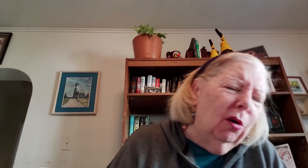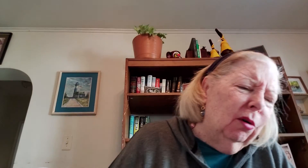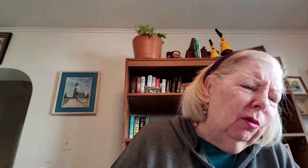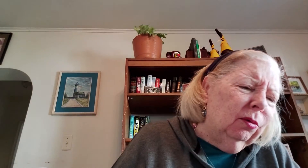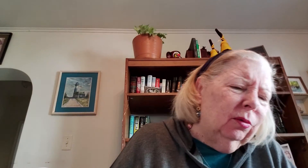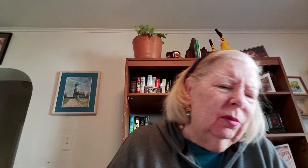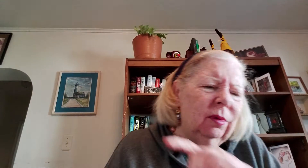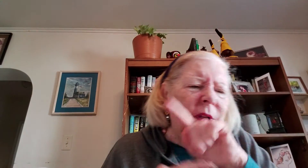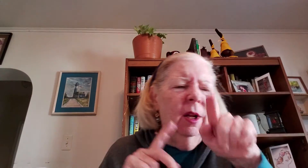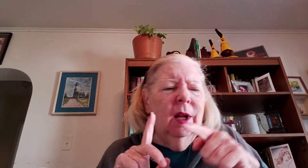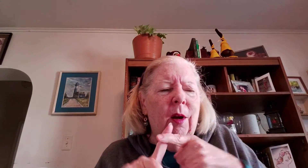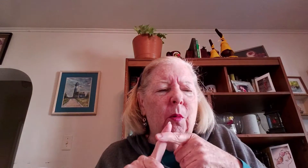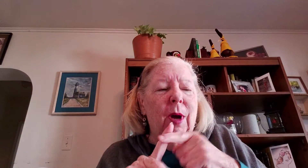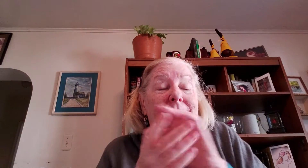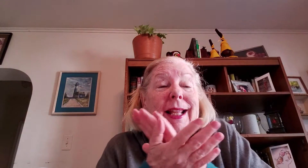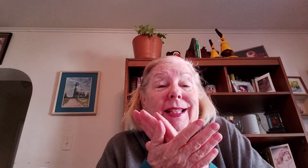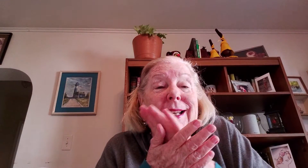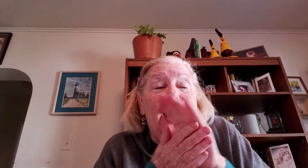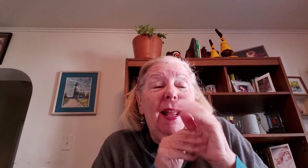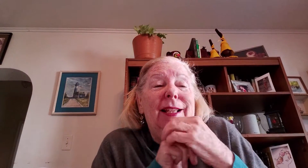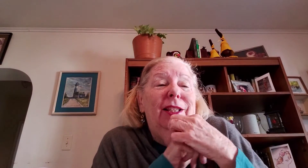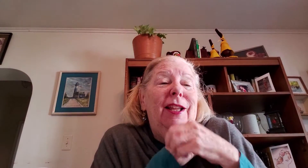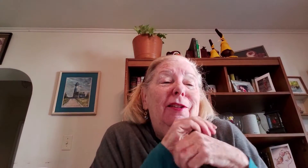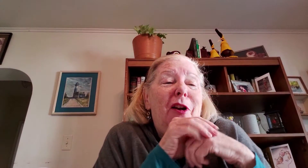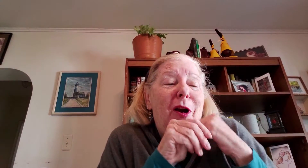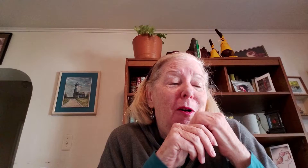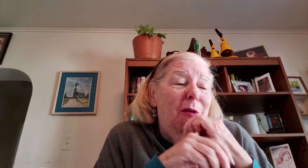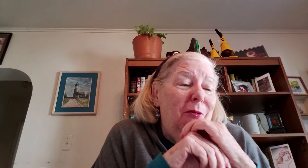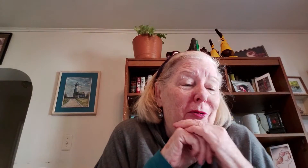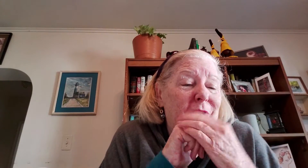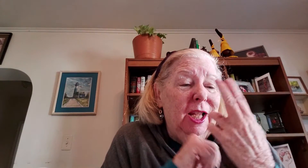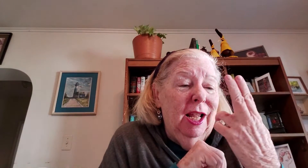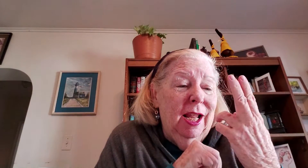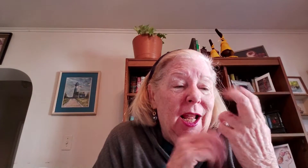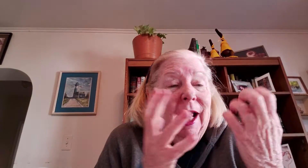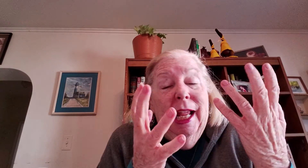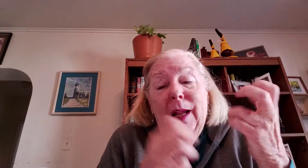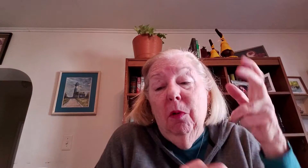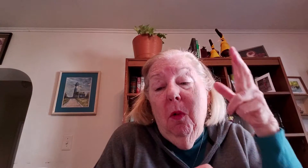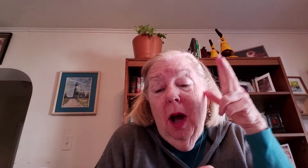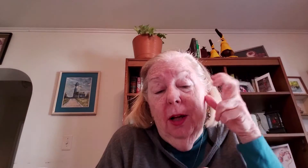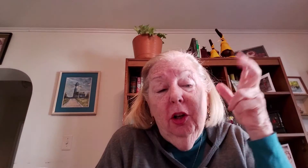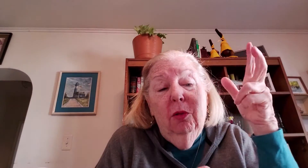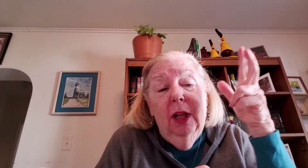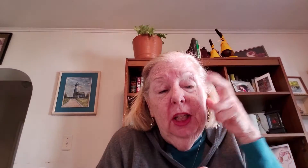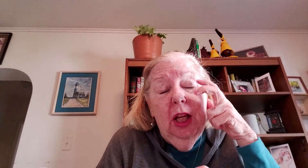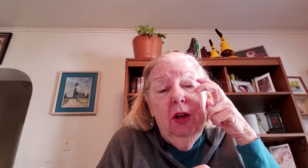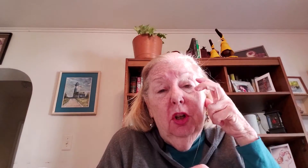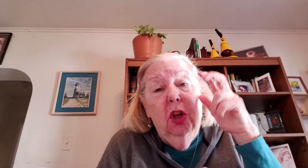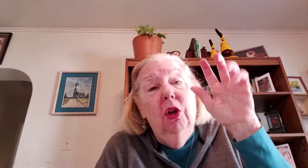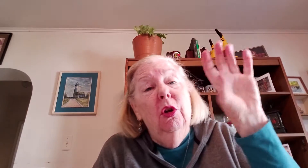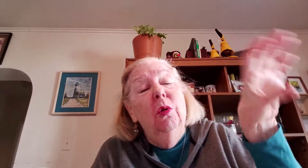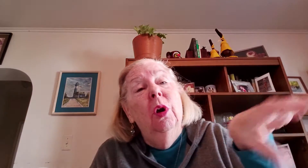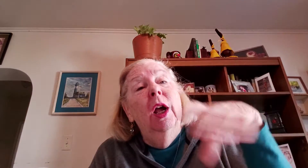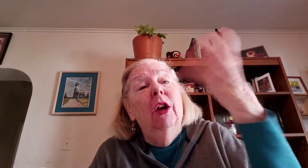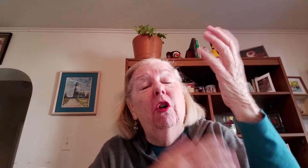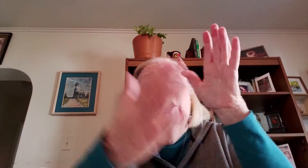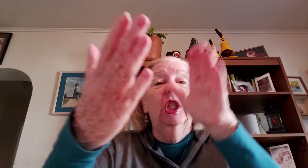Oh, when he's nice and cozy, he will want to listen to